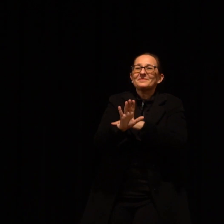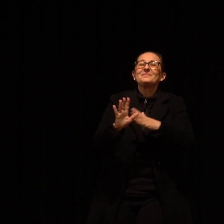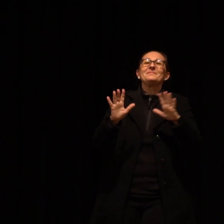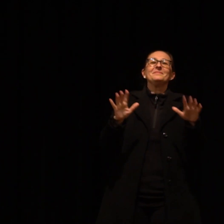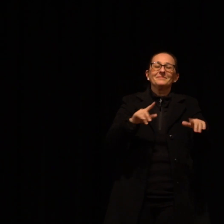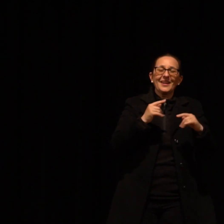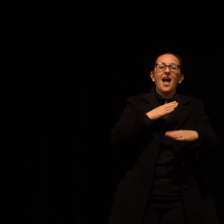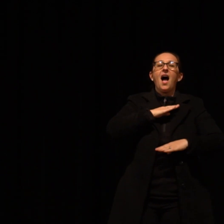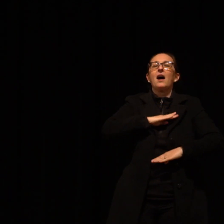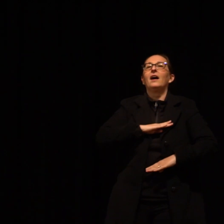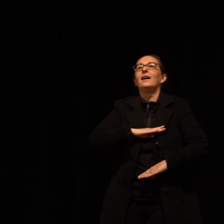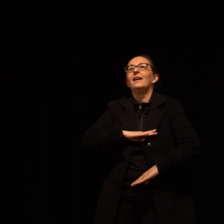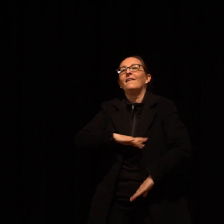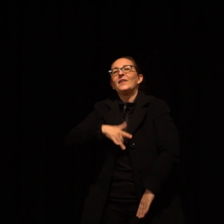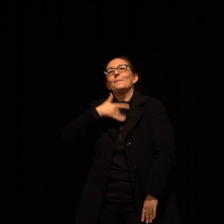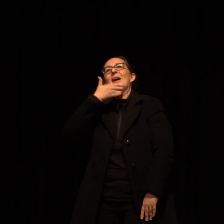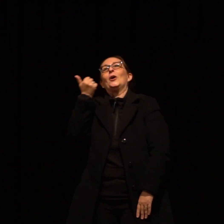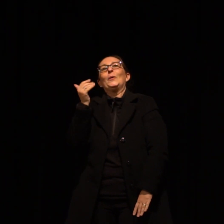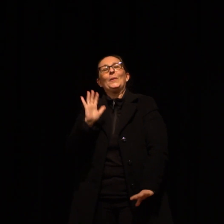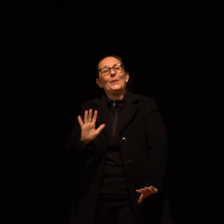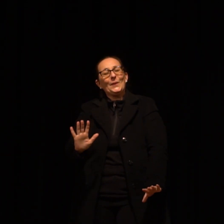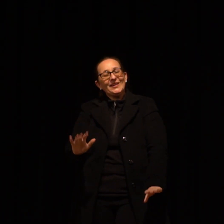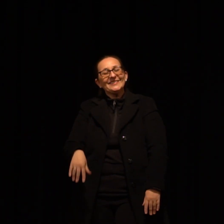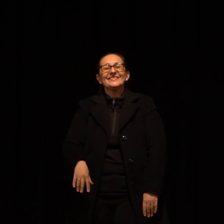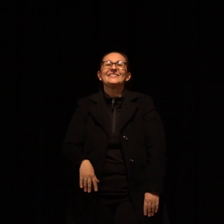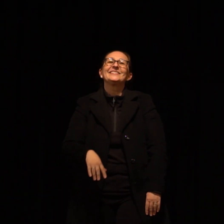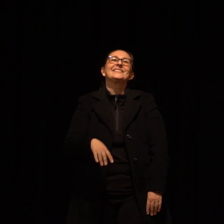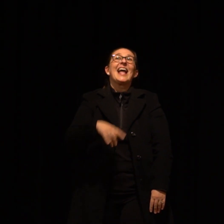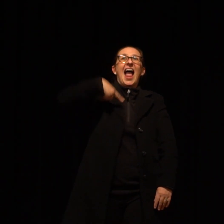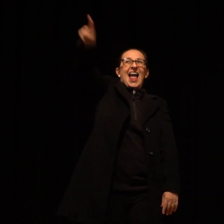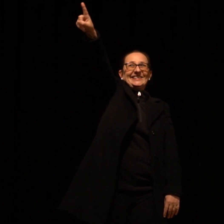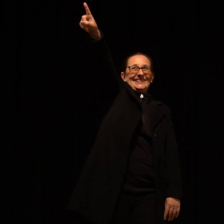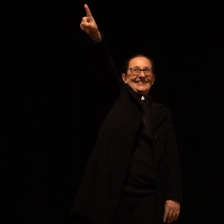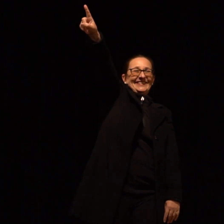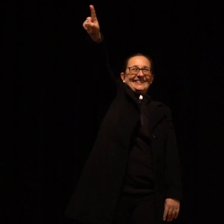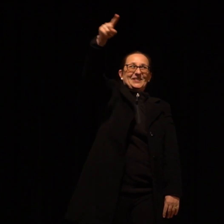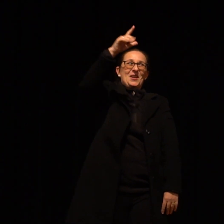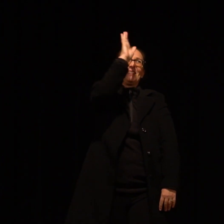my 6-year-old little self walked to the bathroom. I felt so much better after I went.